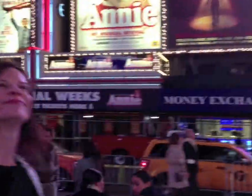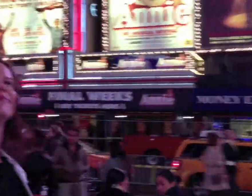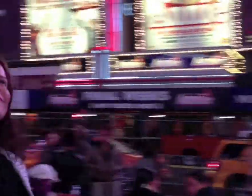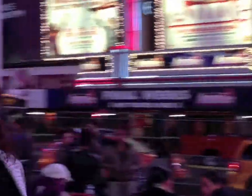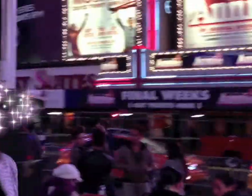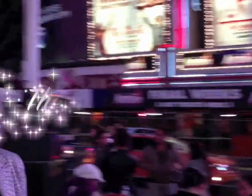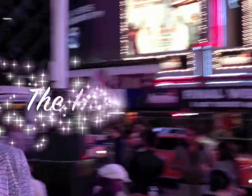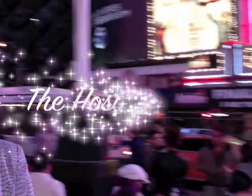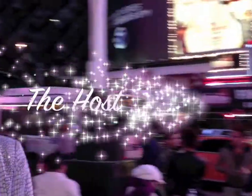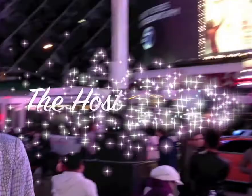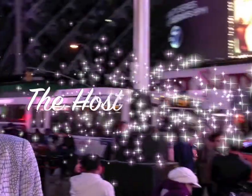entertainment, and more.